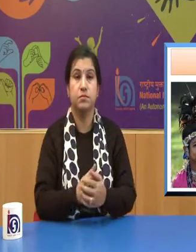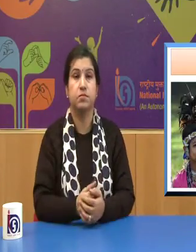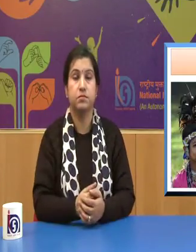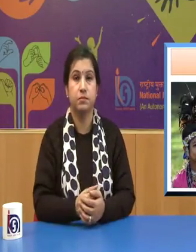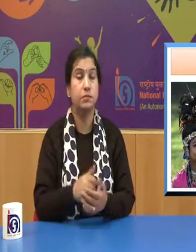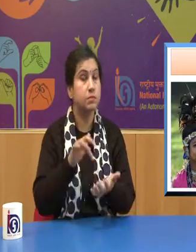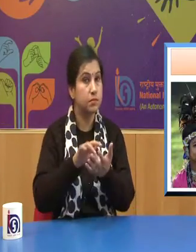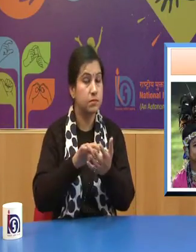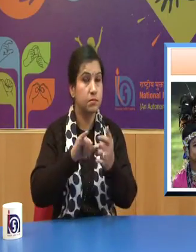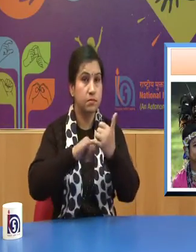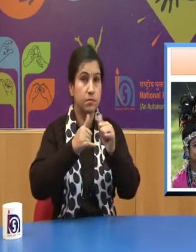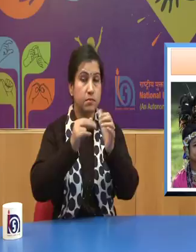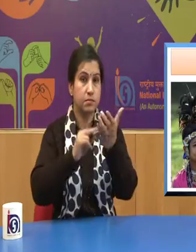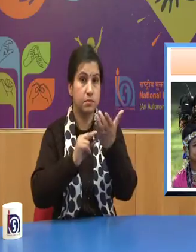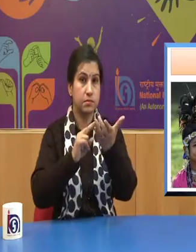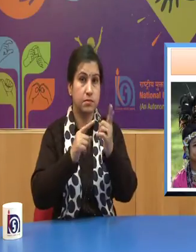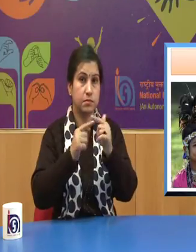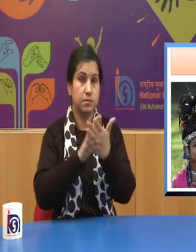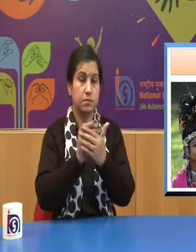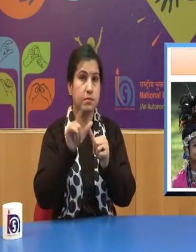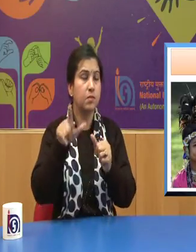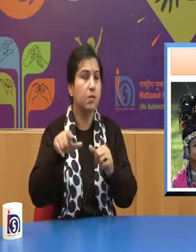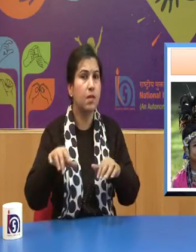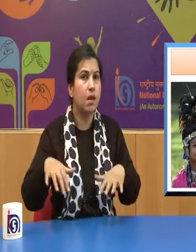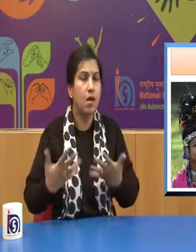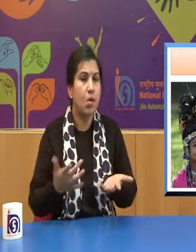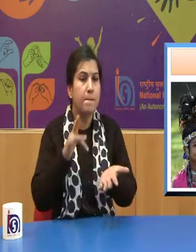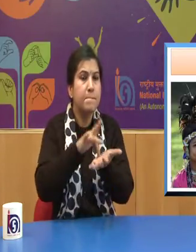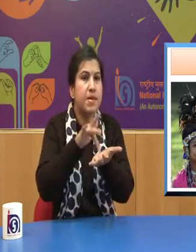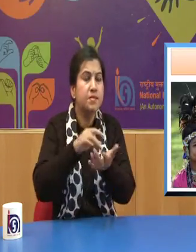The Santhal revolt took place in the area called Daman